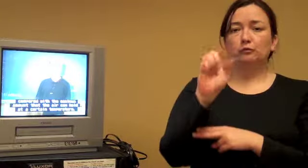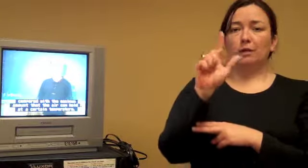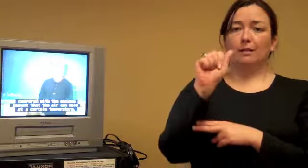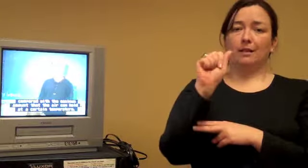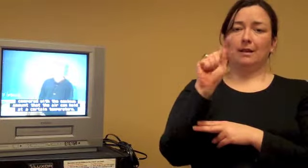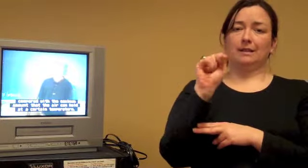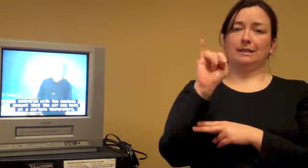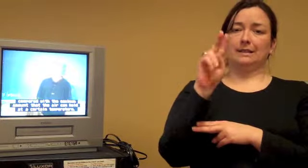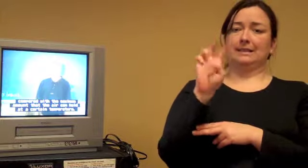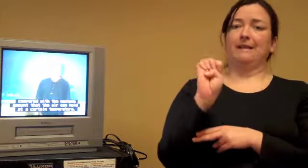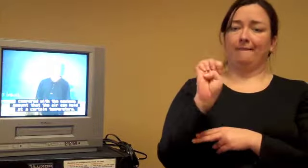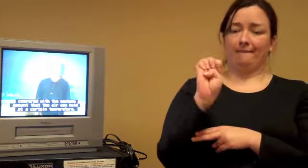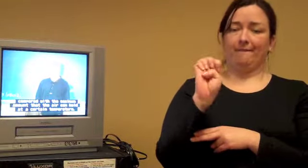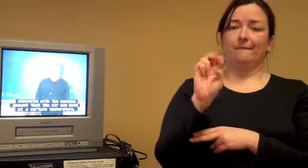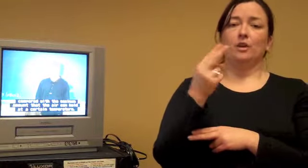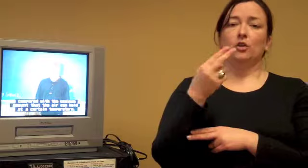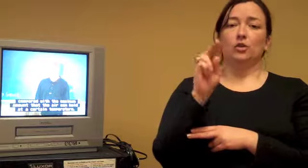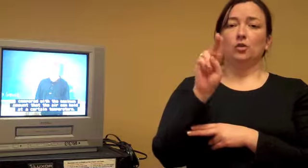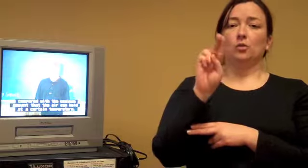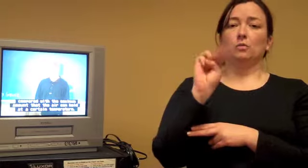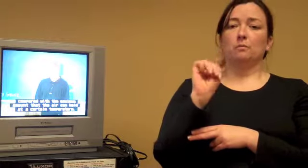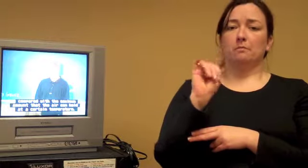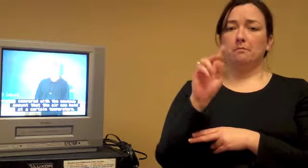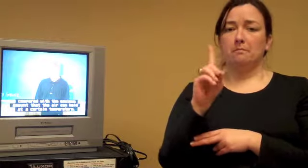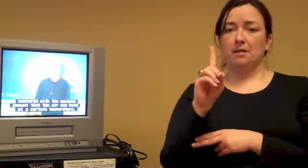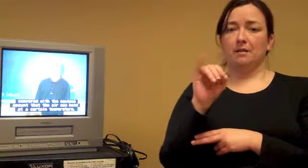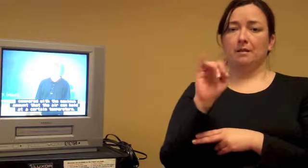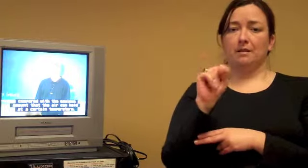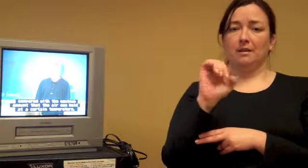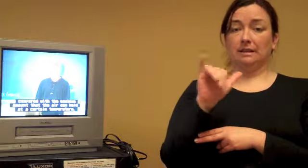can hold at a certain temperature.